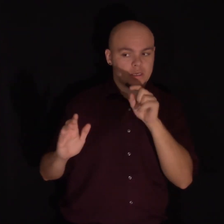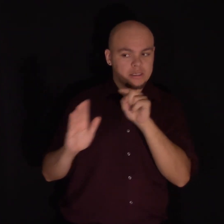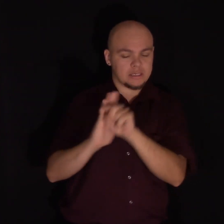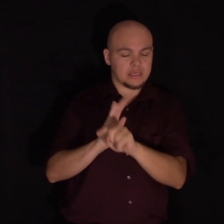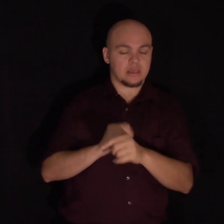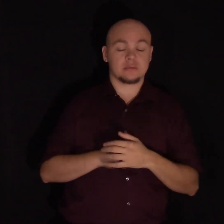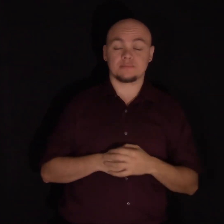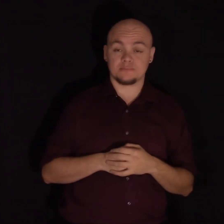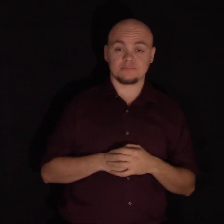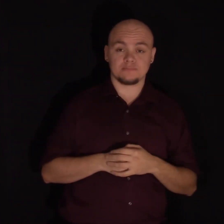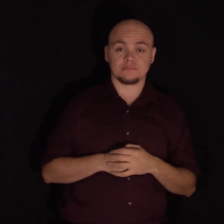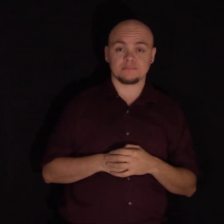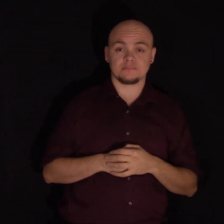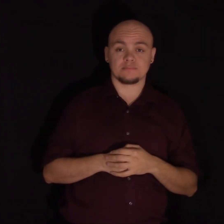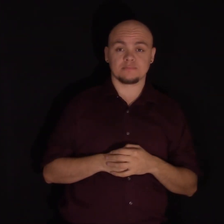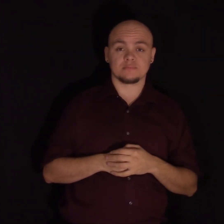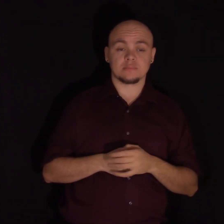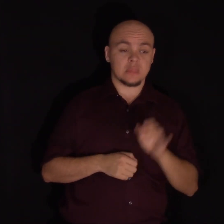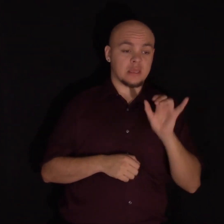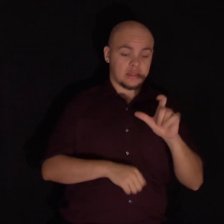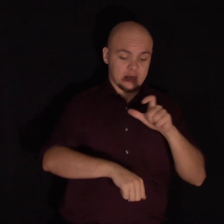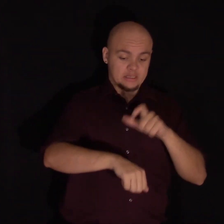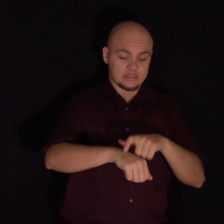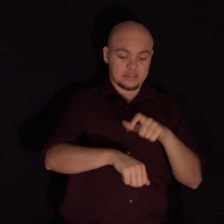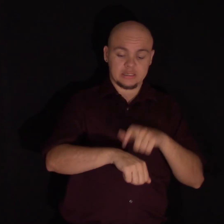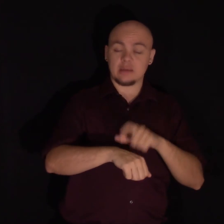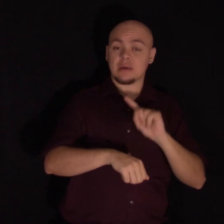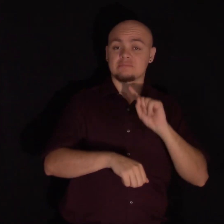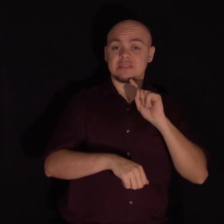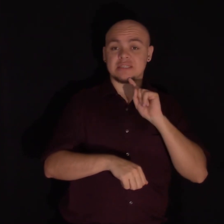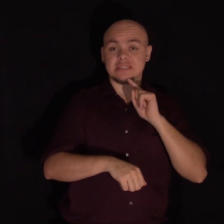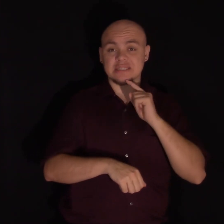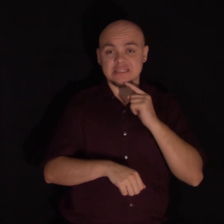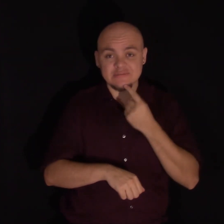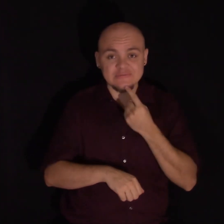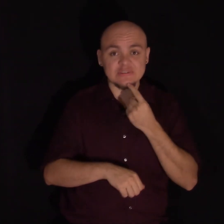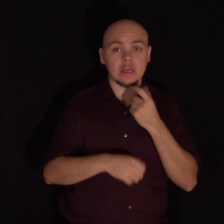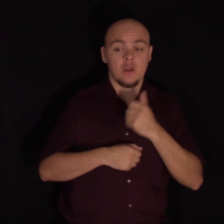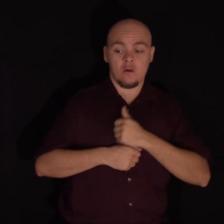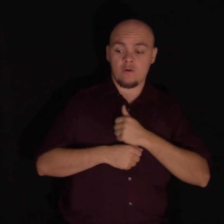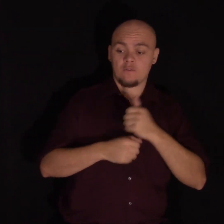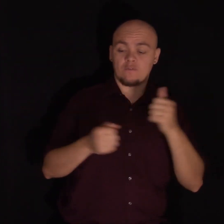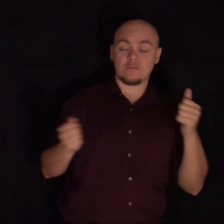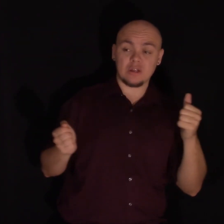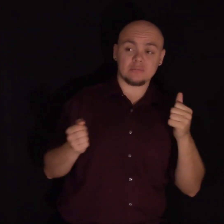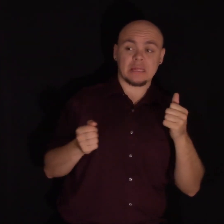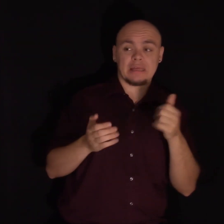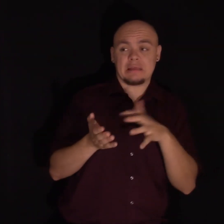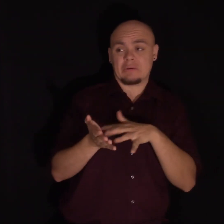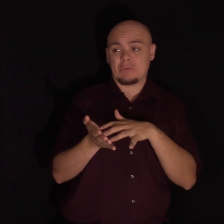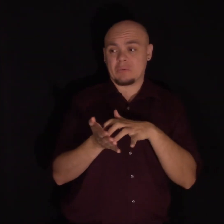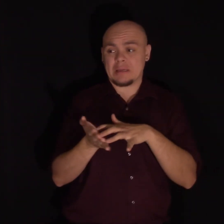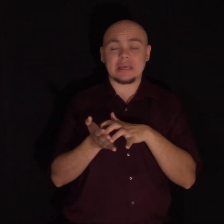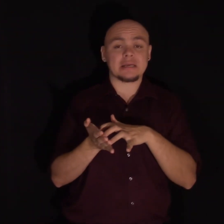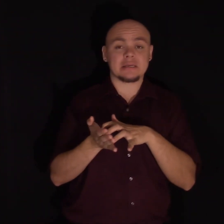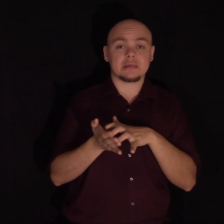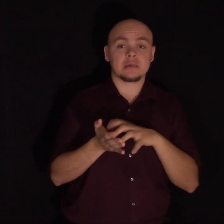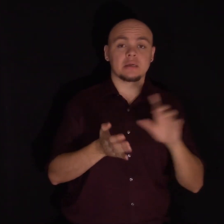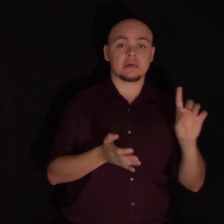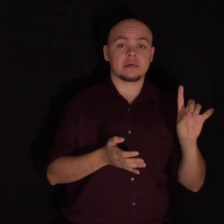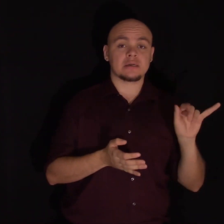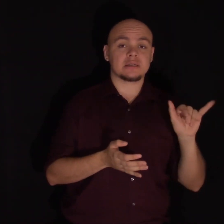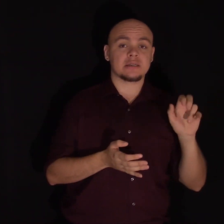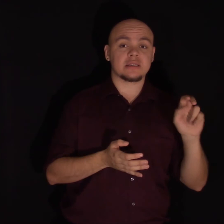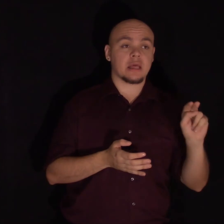And on top of this period in his life of extreme vulnerability and fragility, Dylan found access